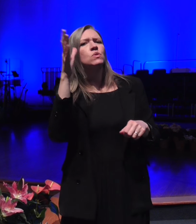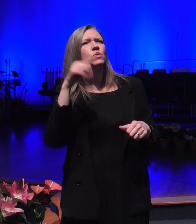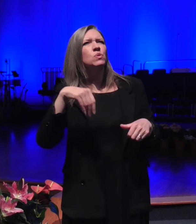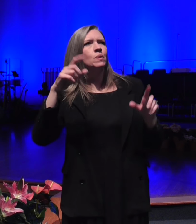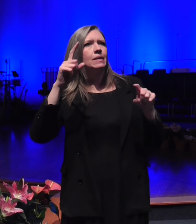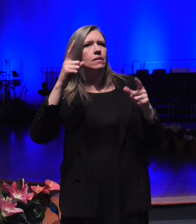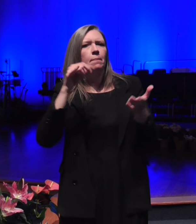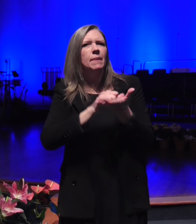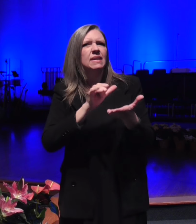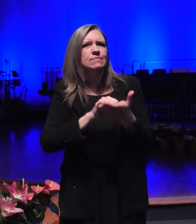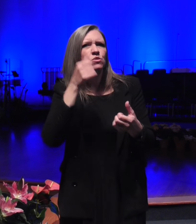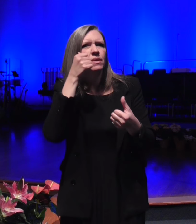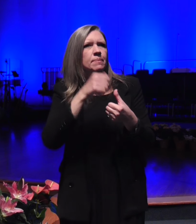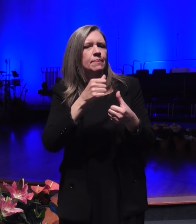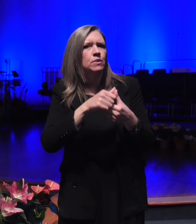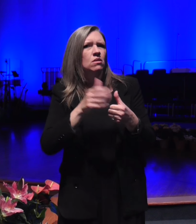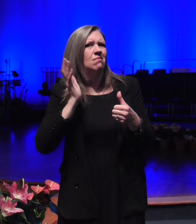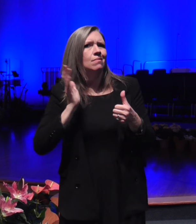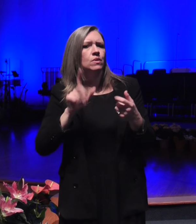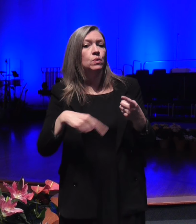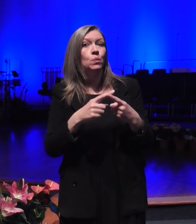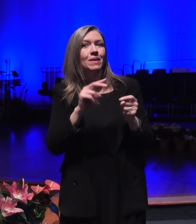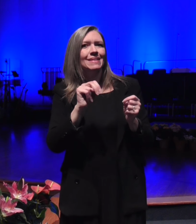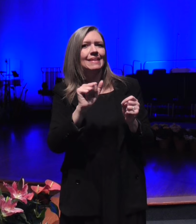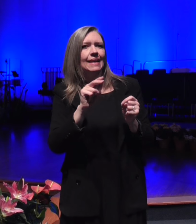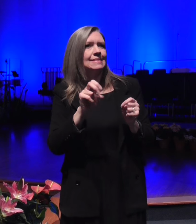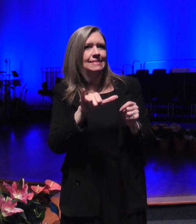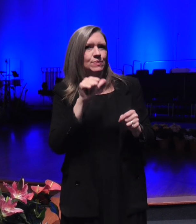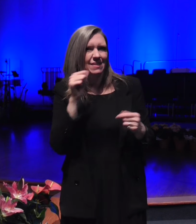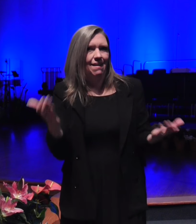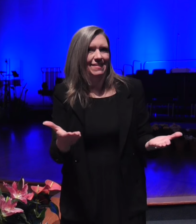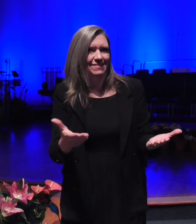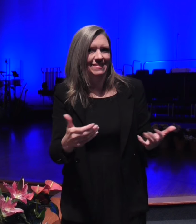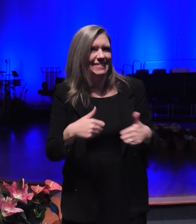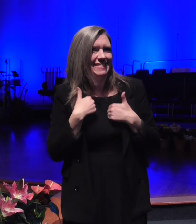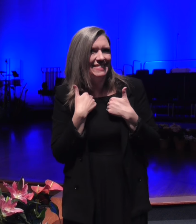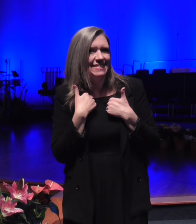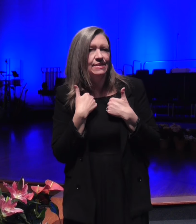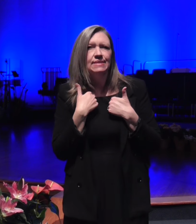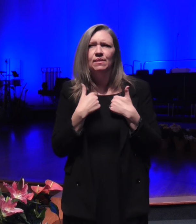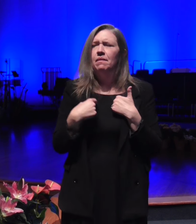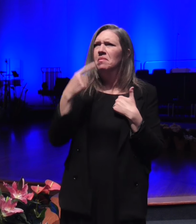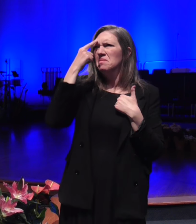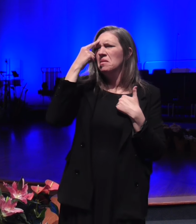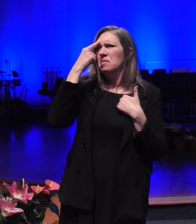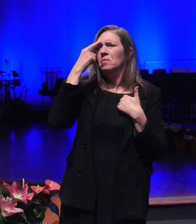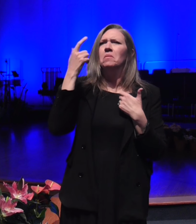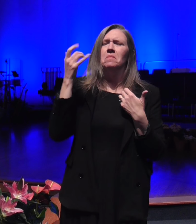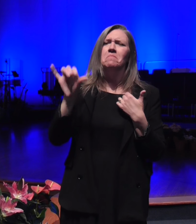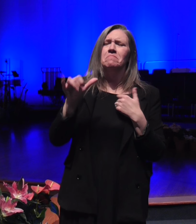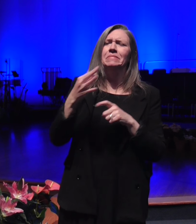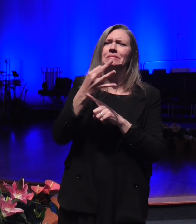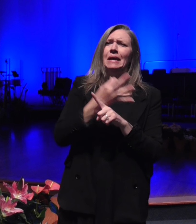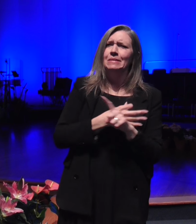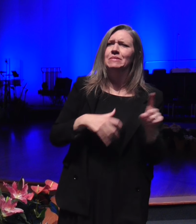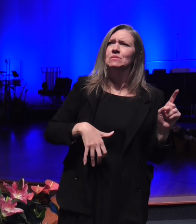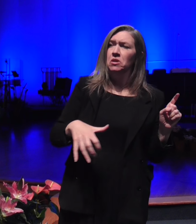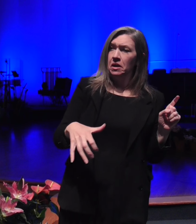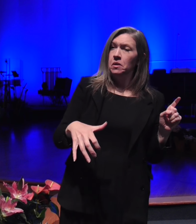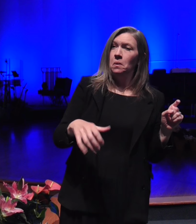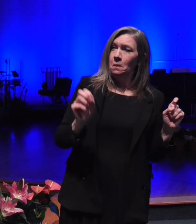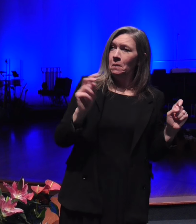remember a time when Nancy didn't exist. And my first thought is, this is what 9 months pregnant sounds like.